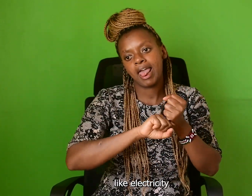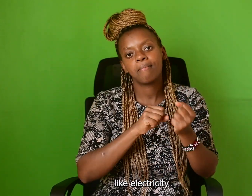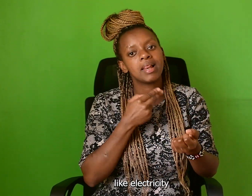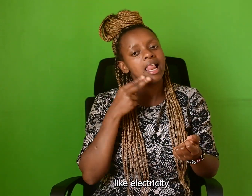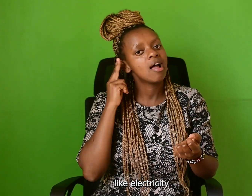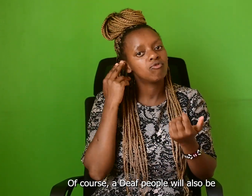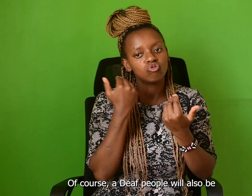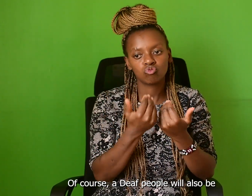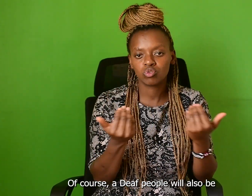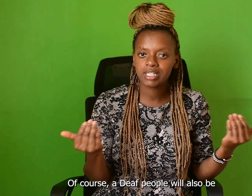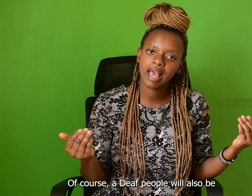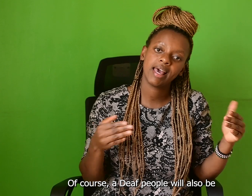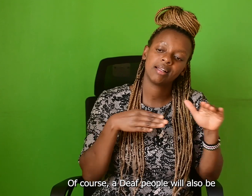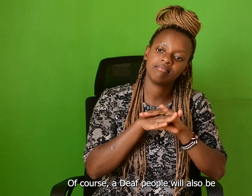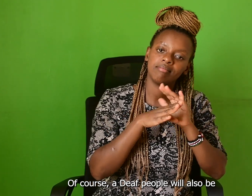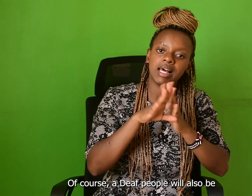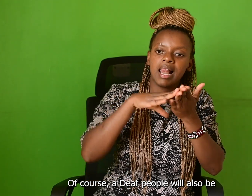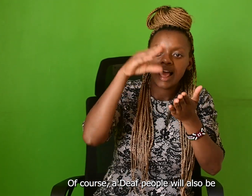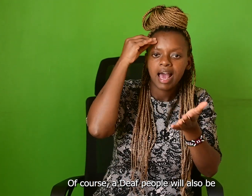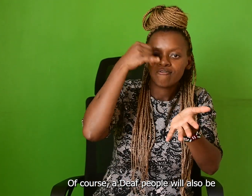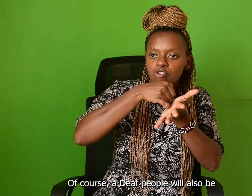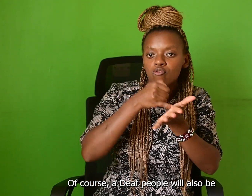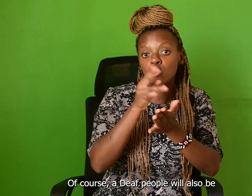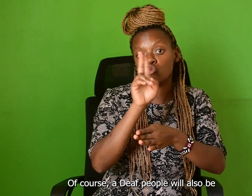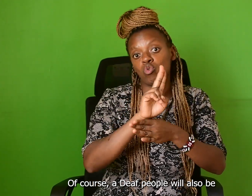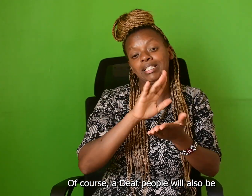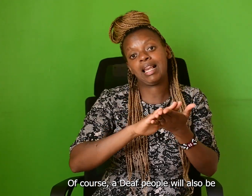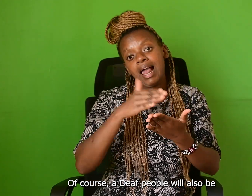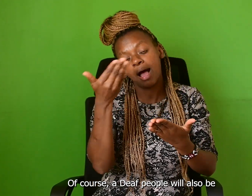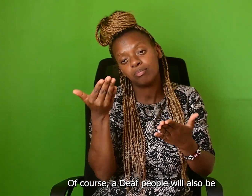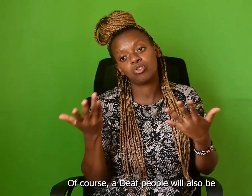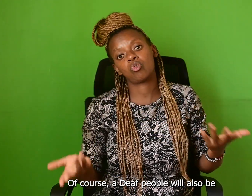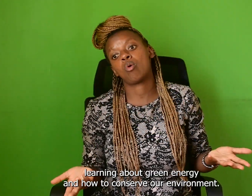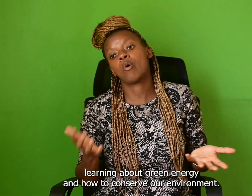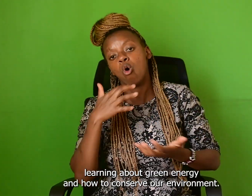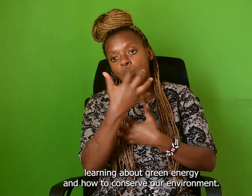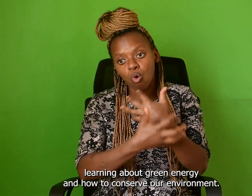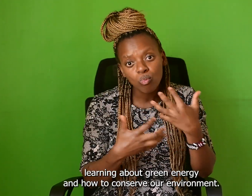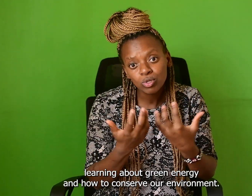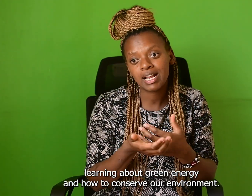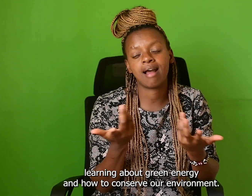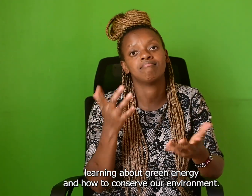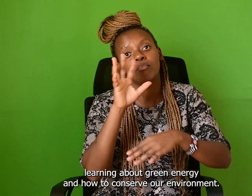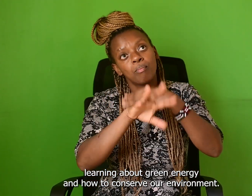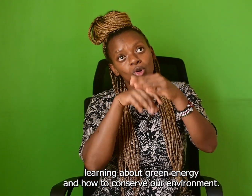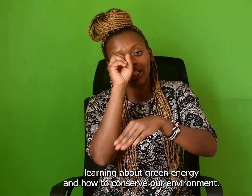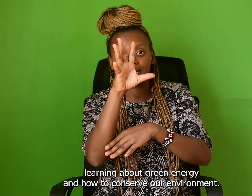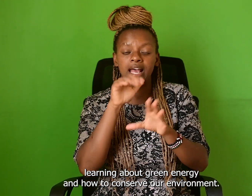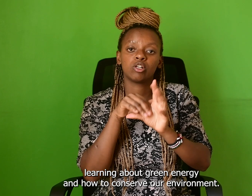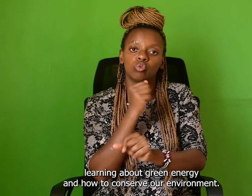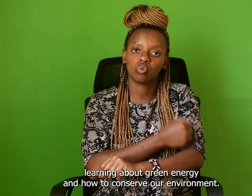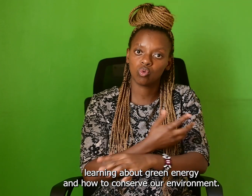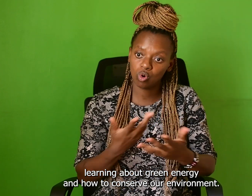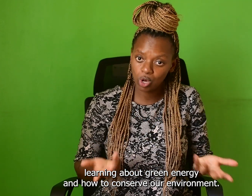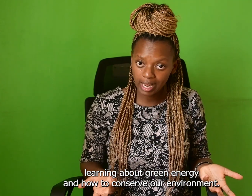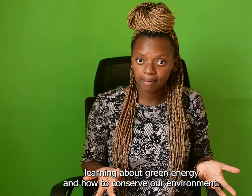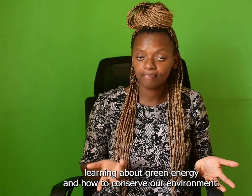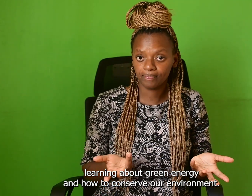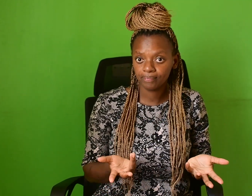electricity. Of course, deaf people will also be able to learn about green energy and how to conserve our environment.